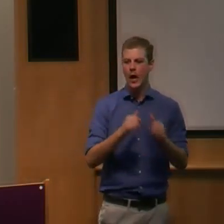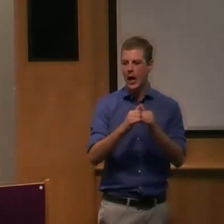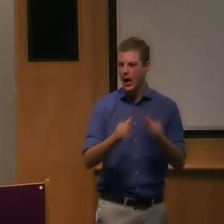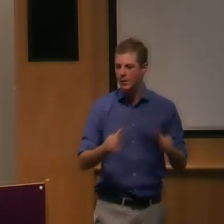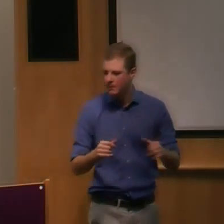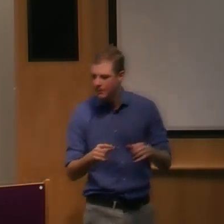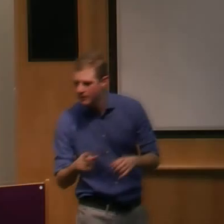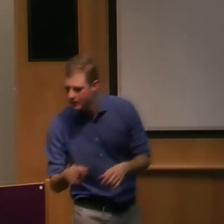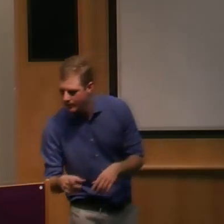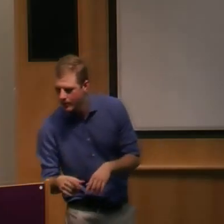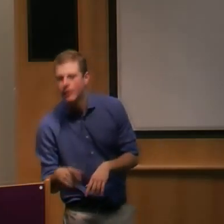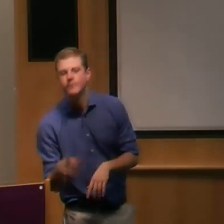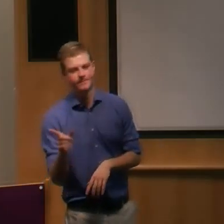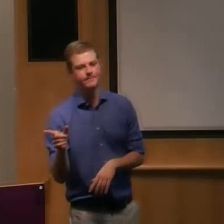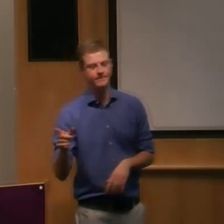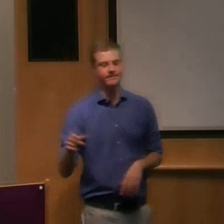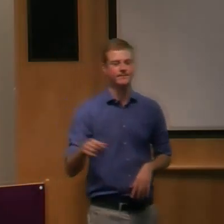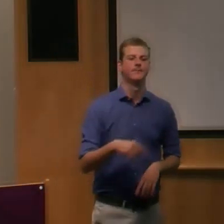There's a European Deaf Youth Camp that's coming as well.